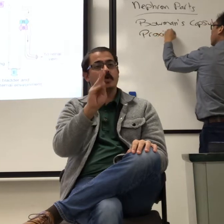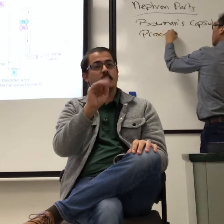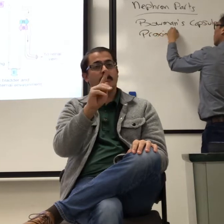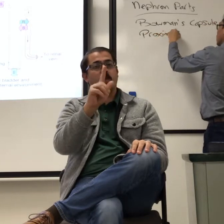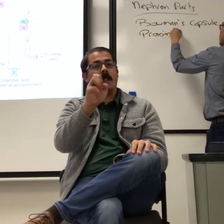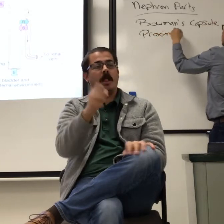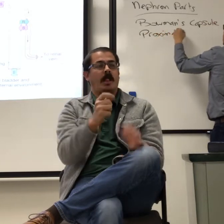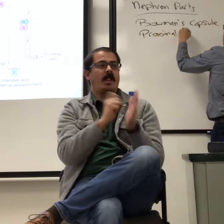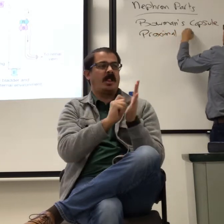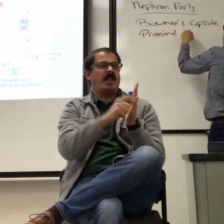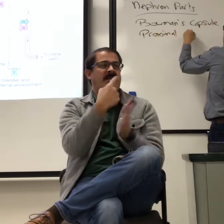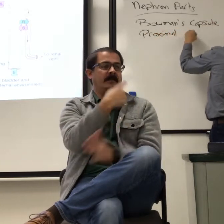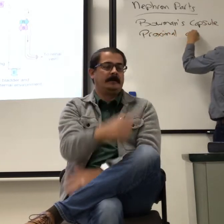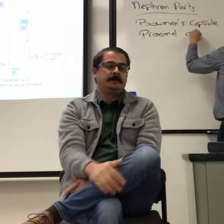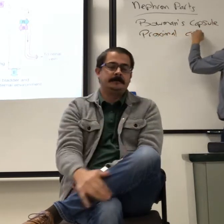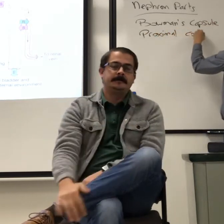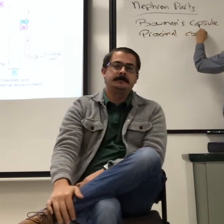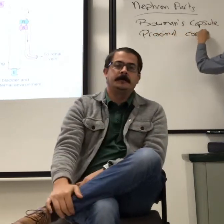Proximal